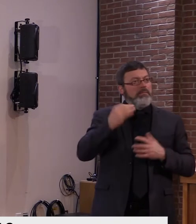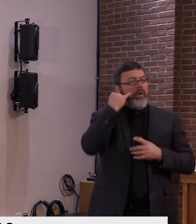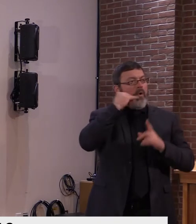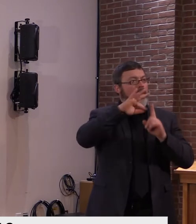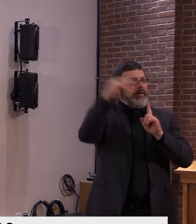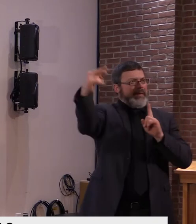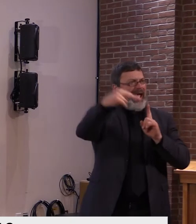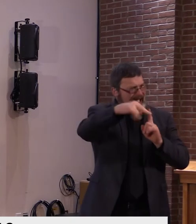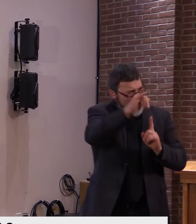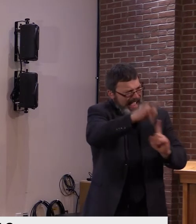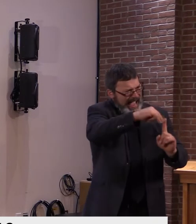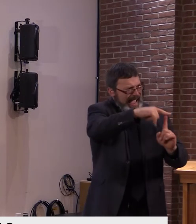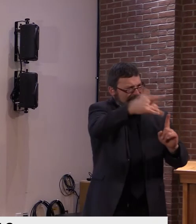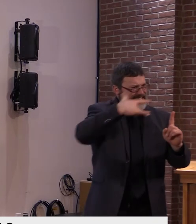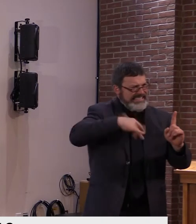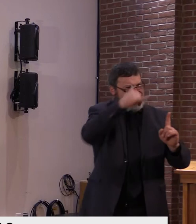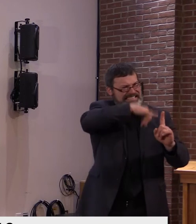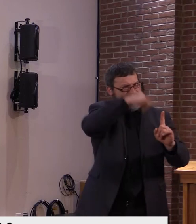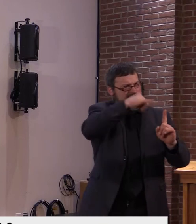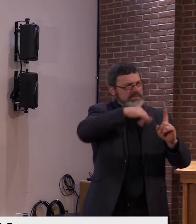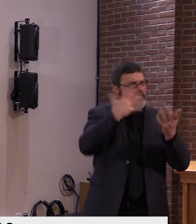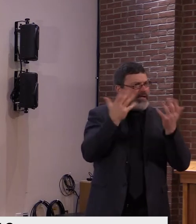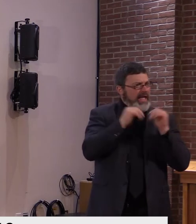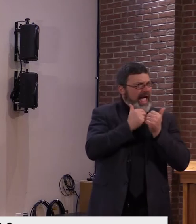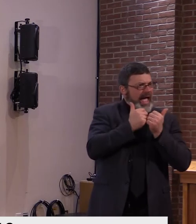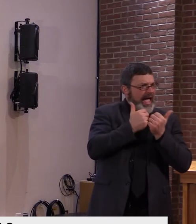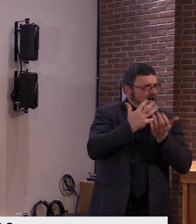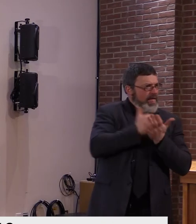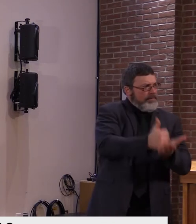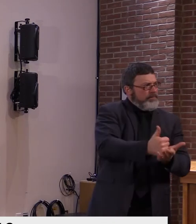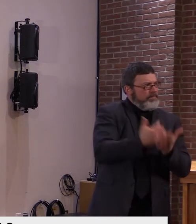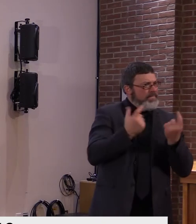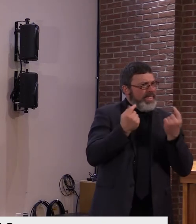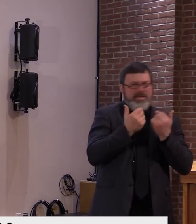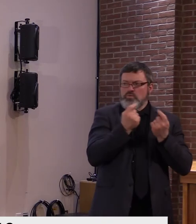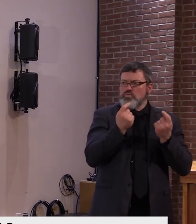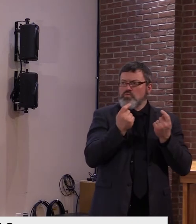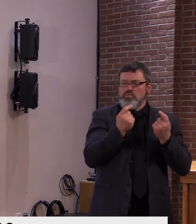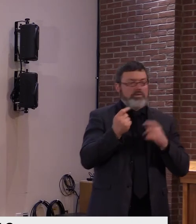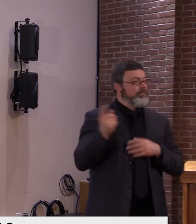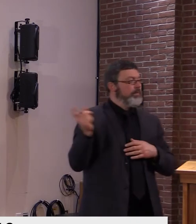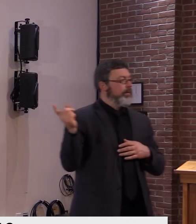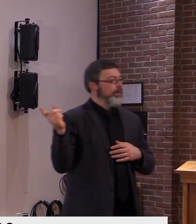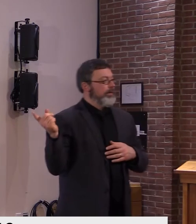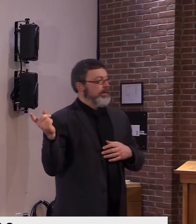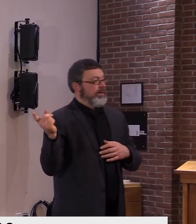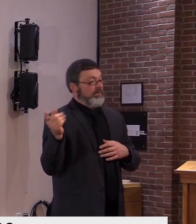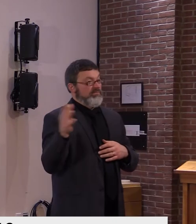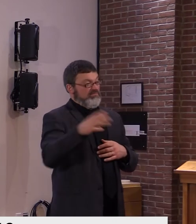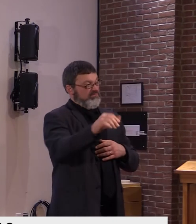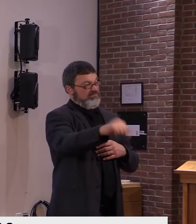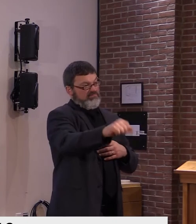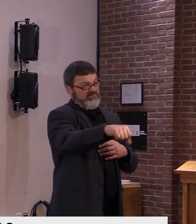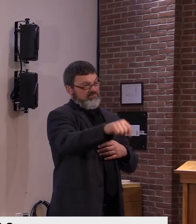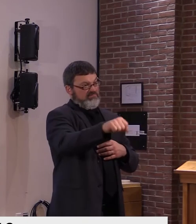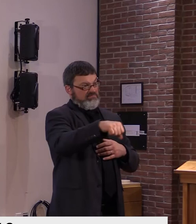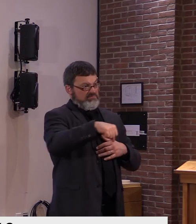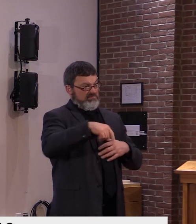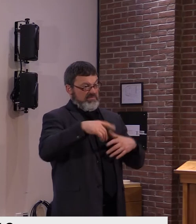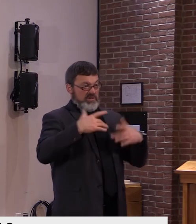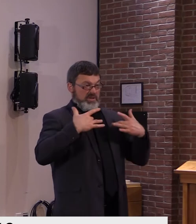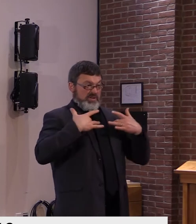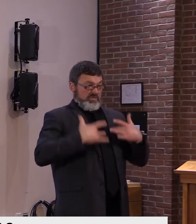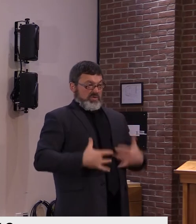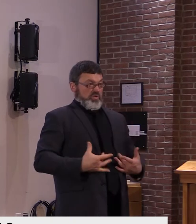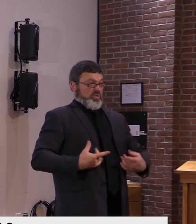the holidays and what we're seeing in terms of lack of social interaction. So